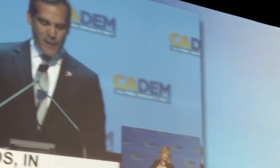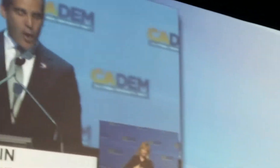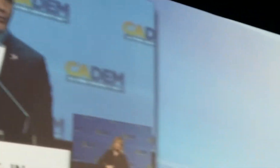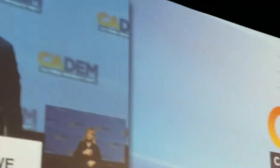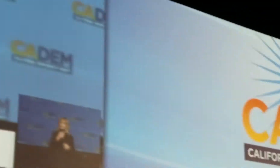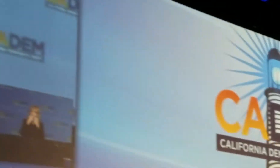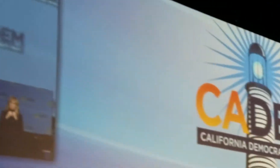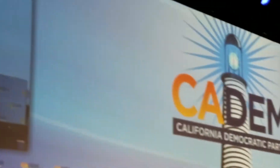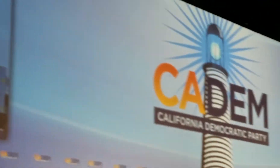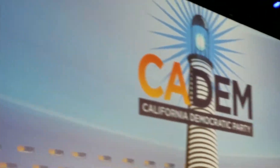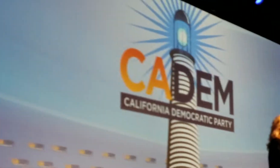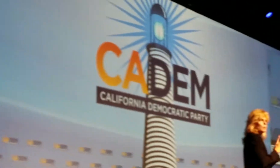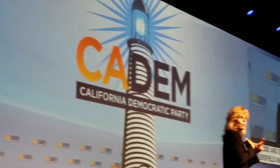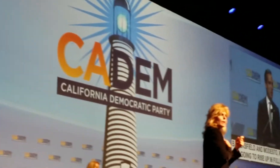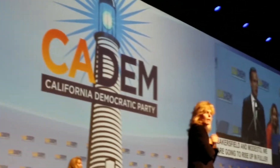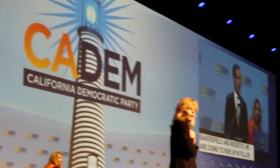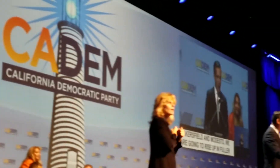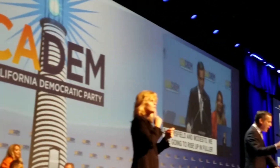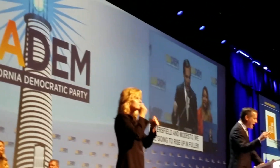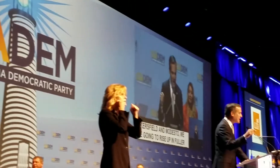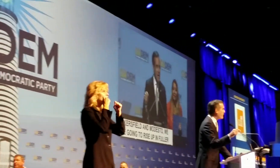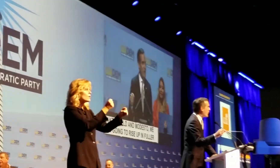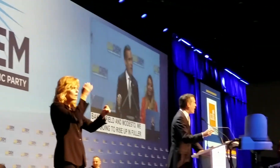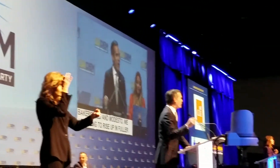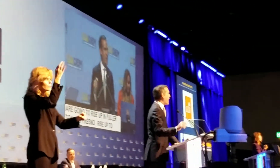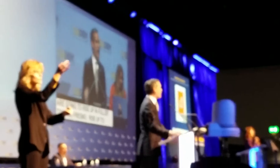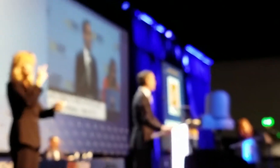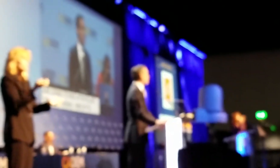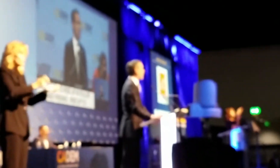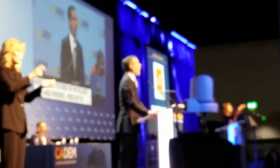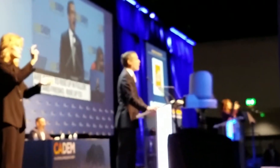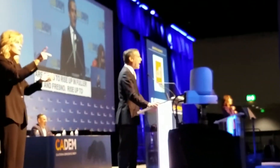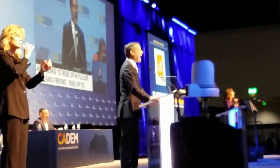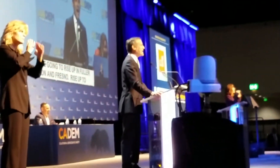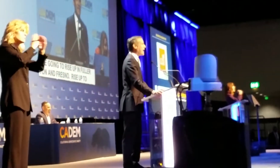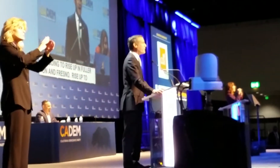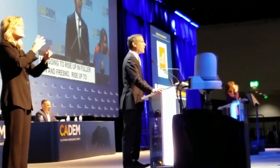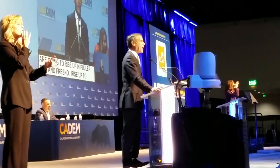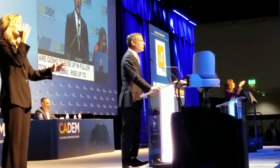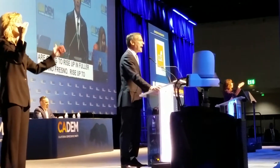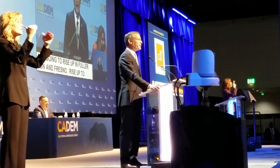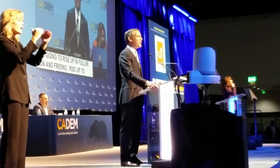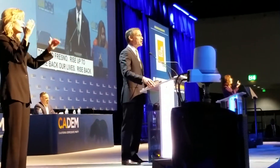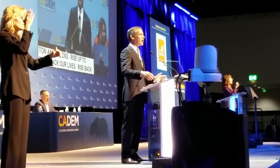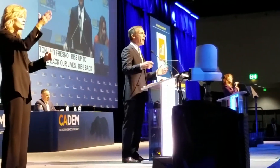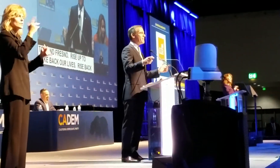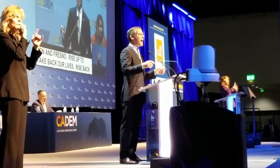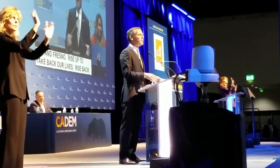love. Rise up for a strong future. Rise up for a fair future. Rise up for a